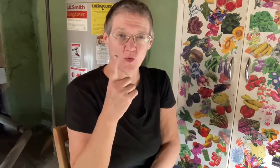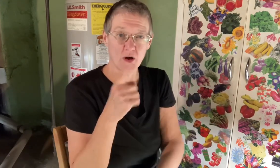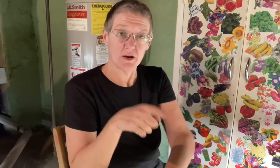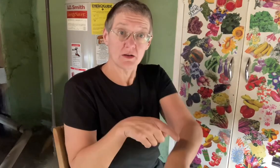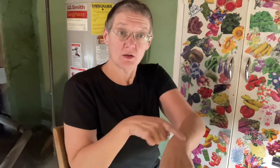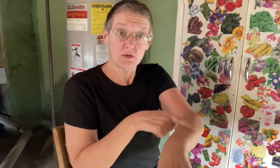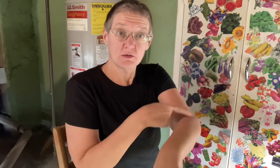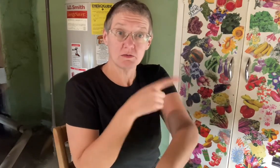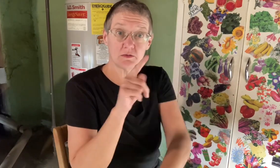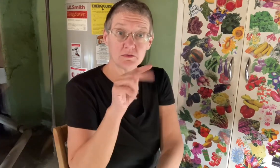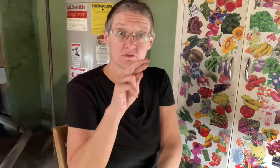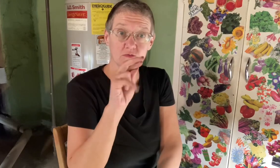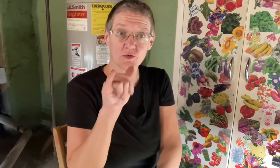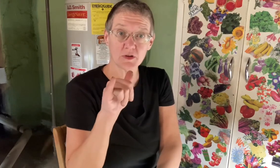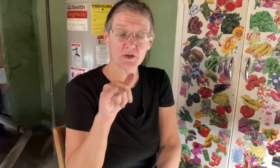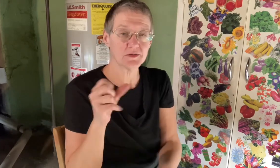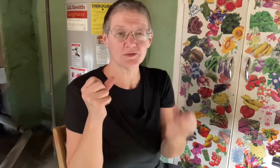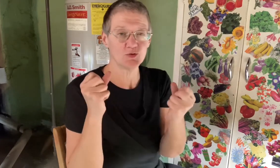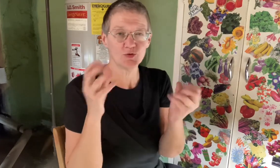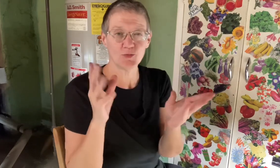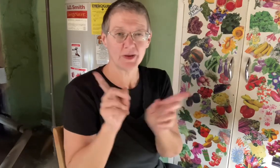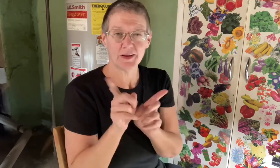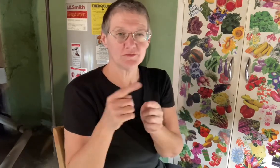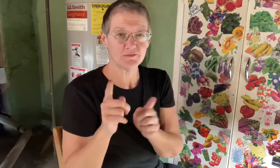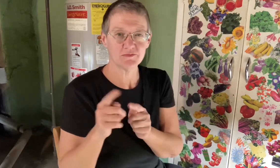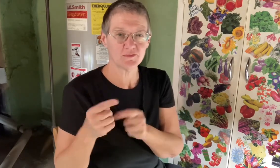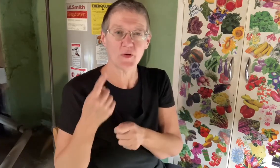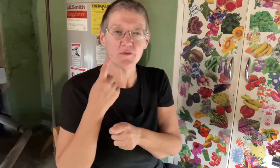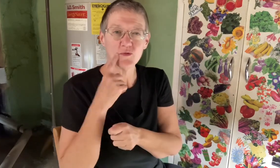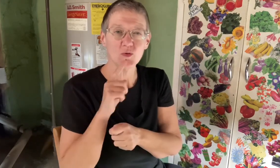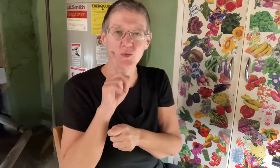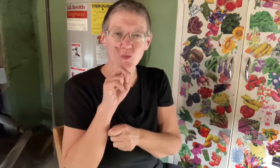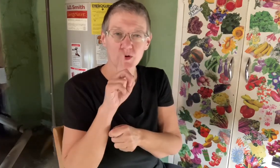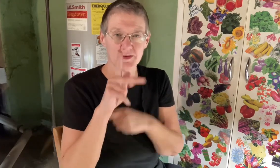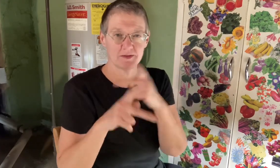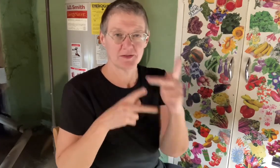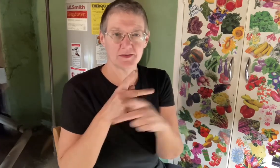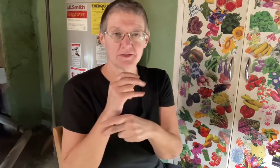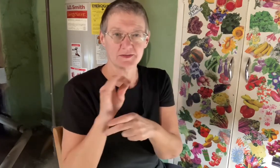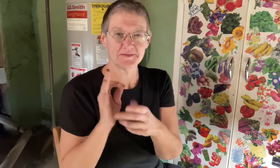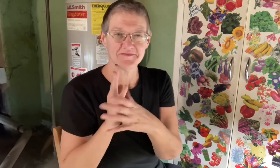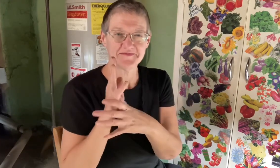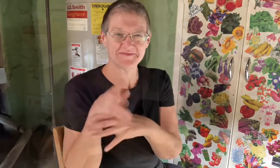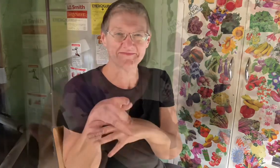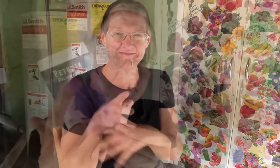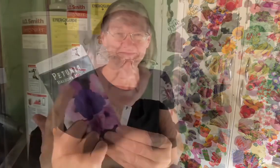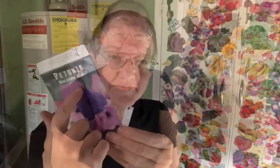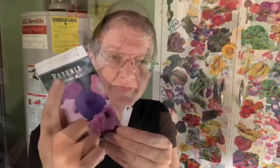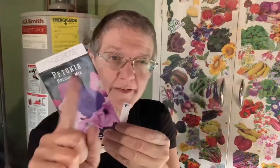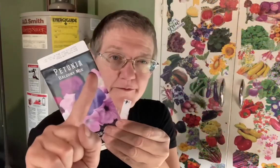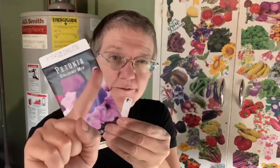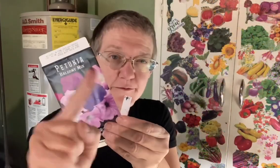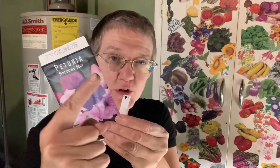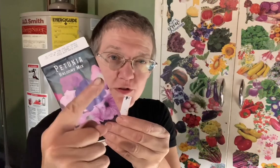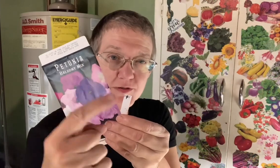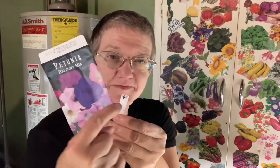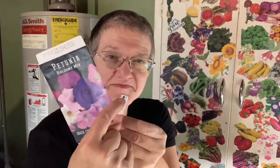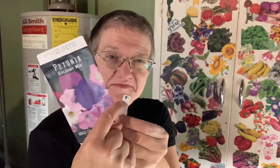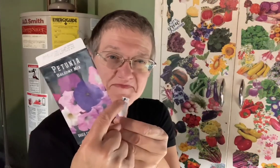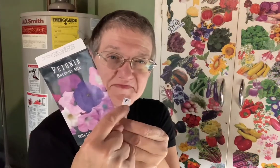filling one tray up with the same type of seed is often just too many of one kind of plant for me.